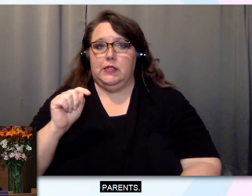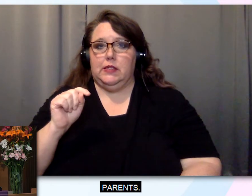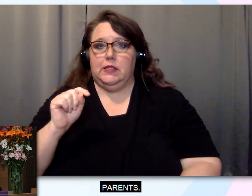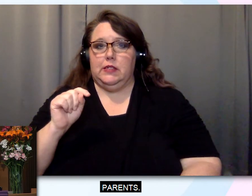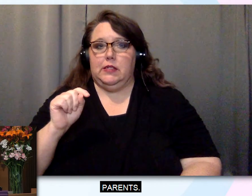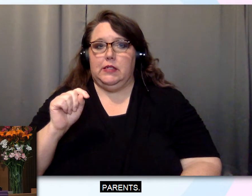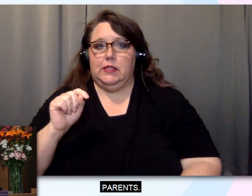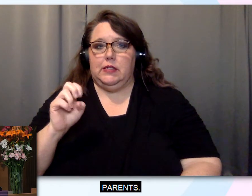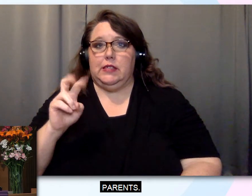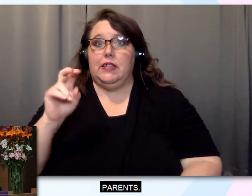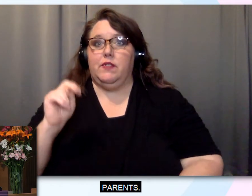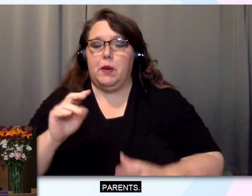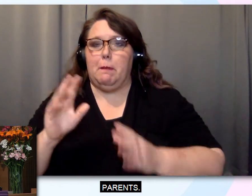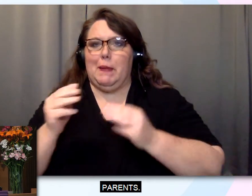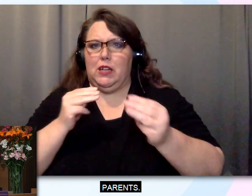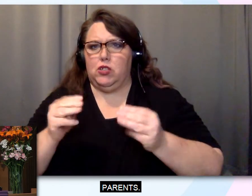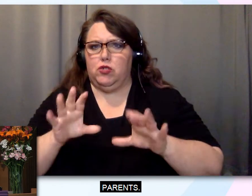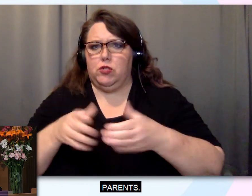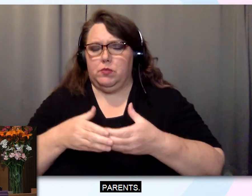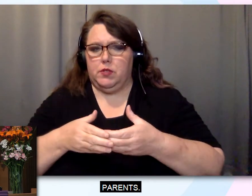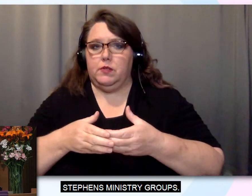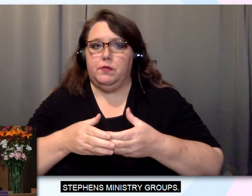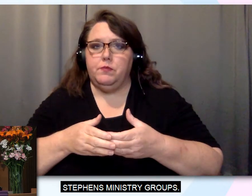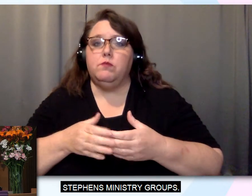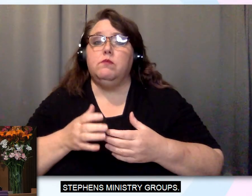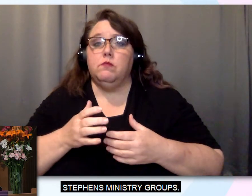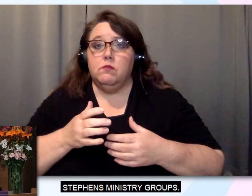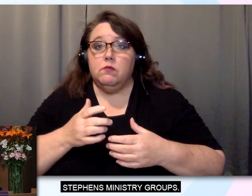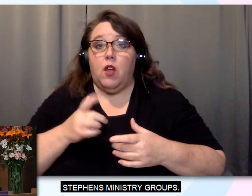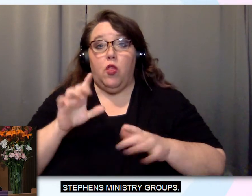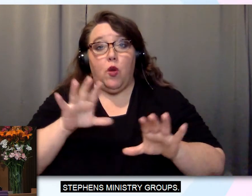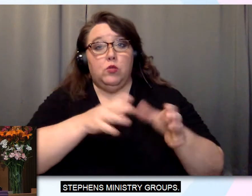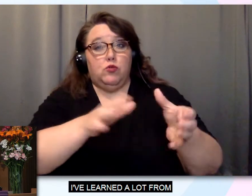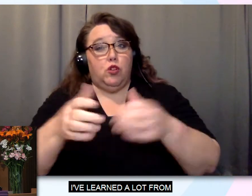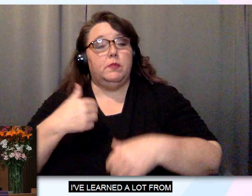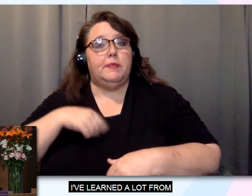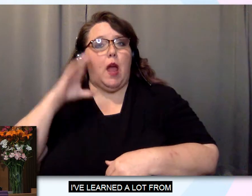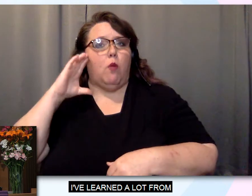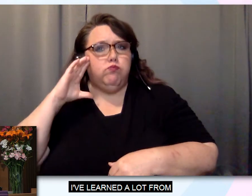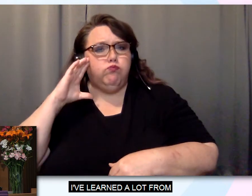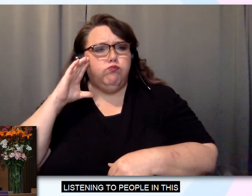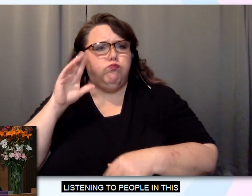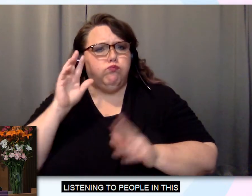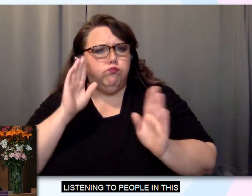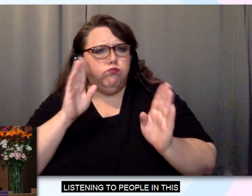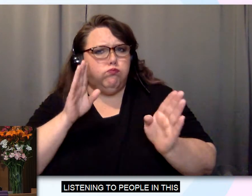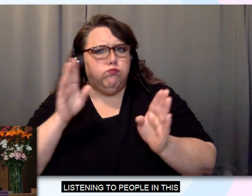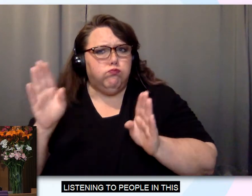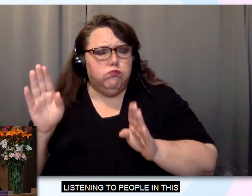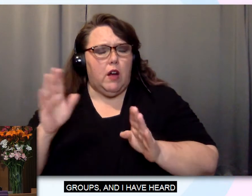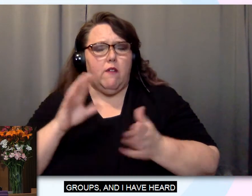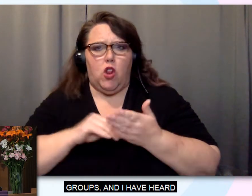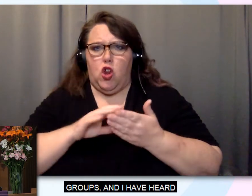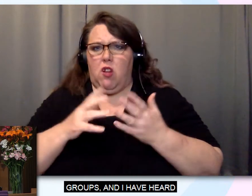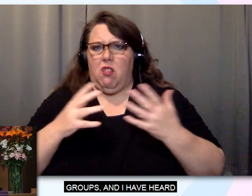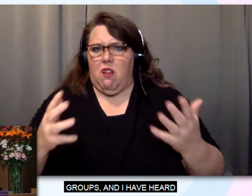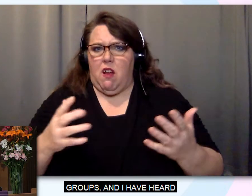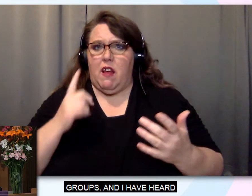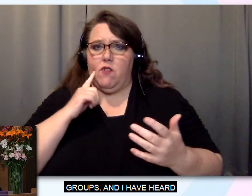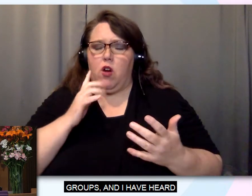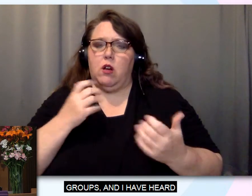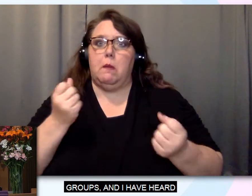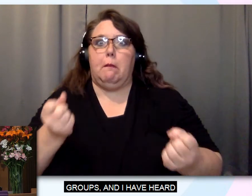good. Stephen Ministry groups. I've learned a lot from listening to people in these groups, and I have heard hundreds